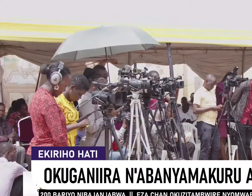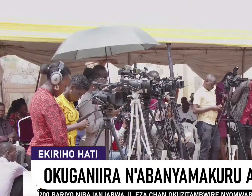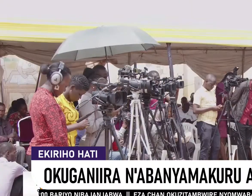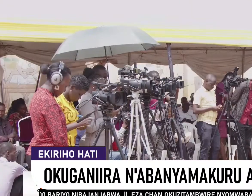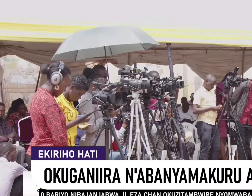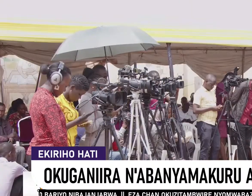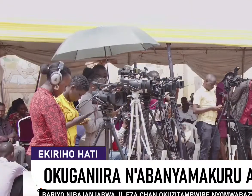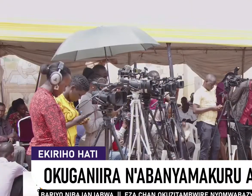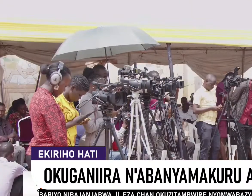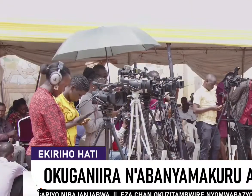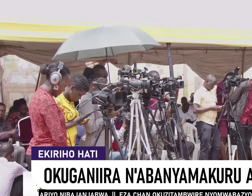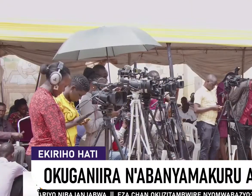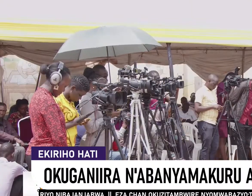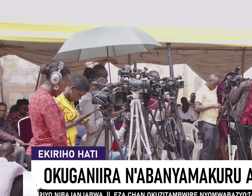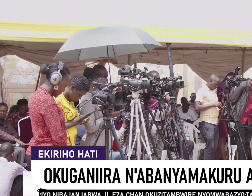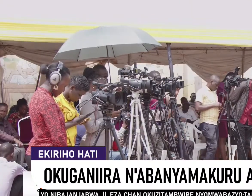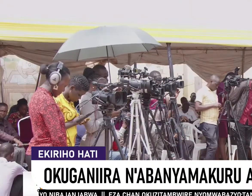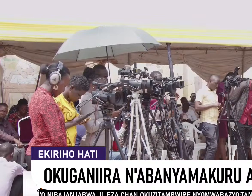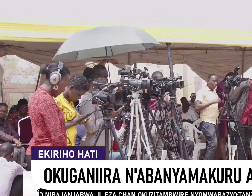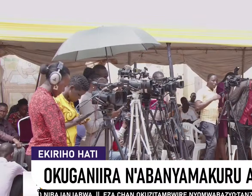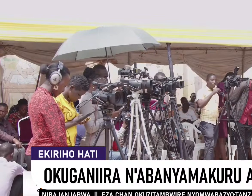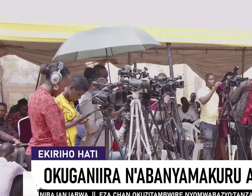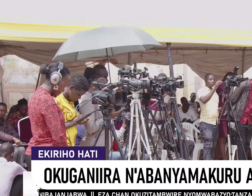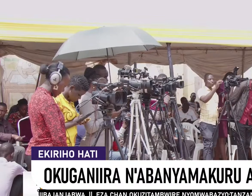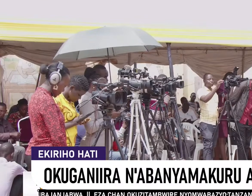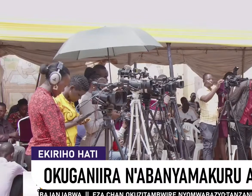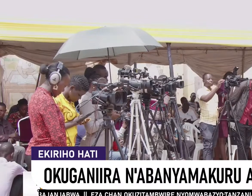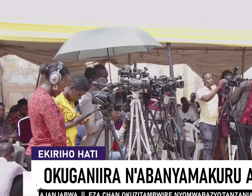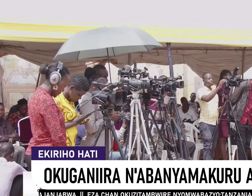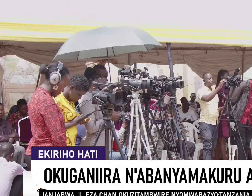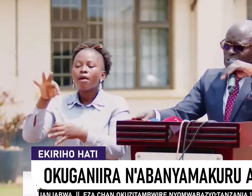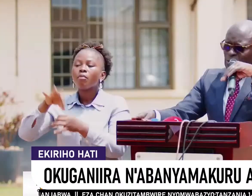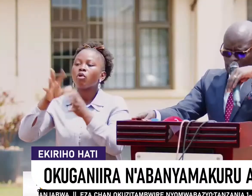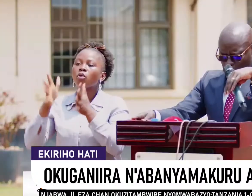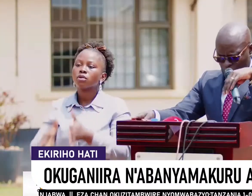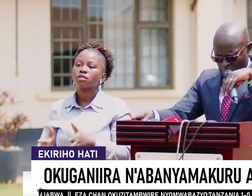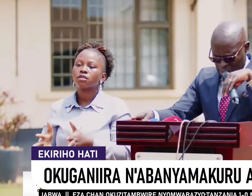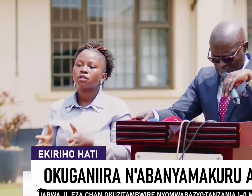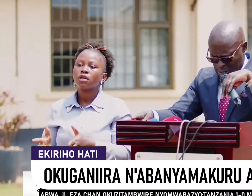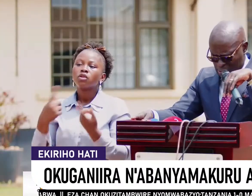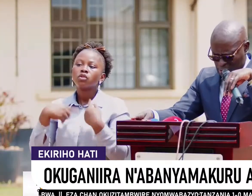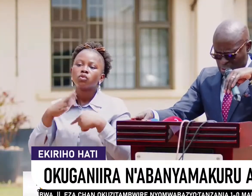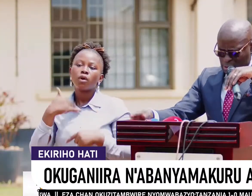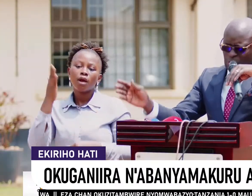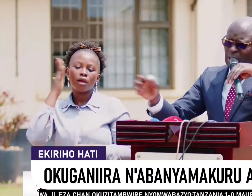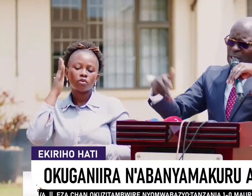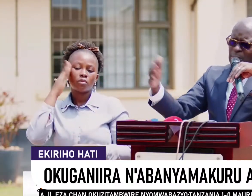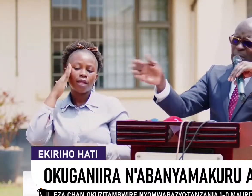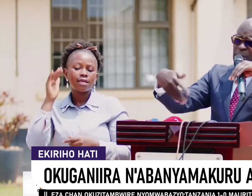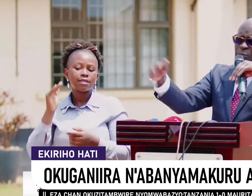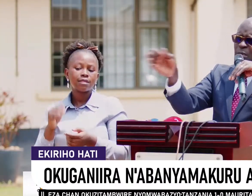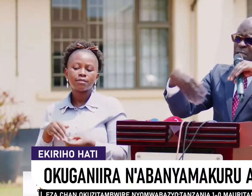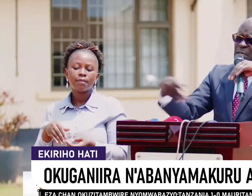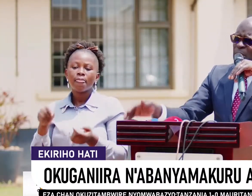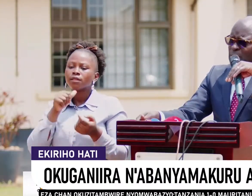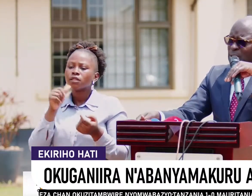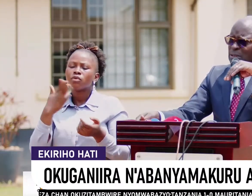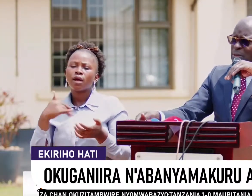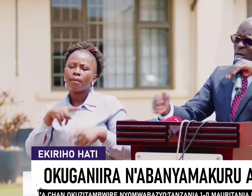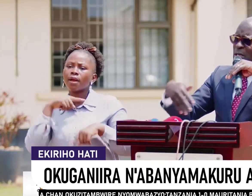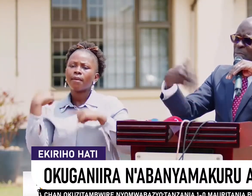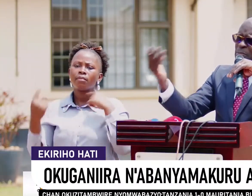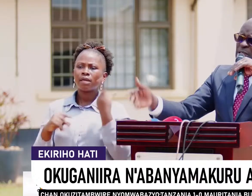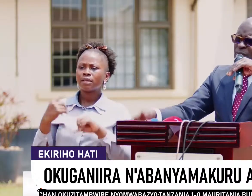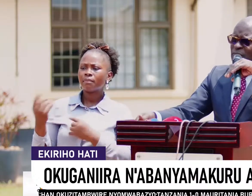ddala gw'omusindise ate naye mulonzi. Twataaga tumanye nti twakala bana bali mu katemba